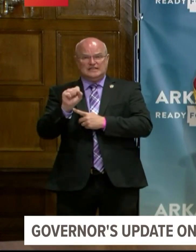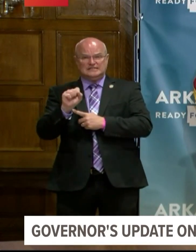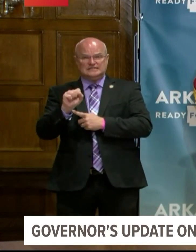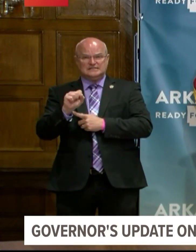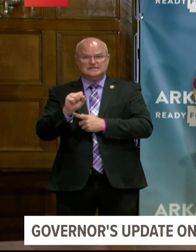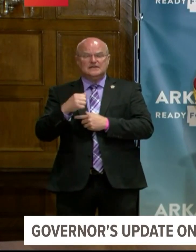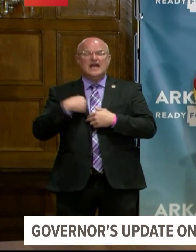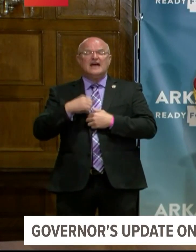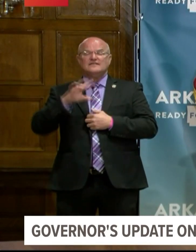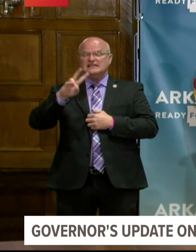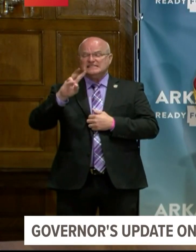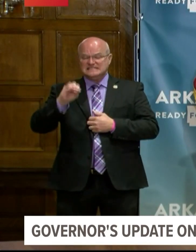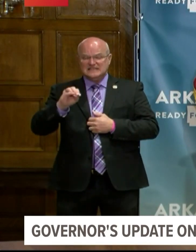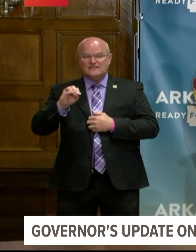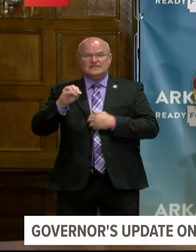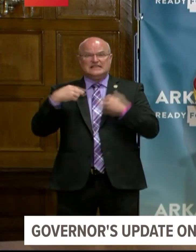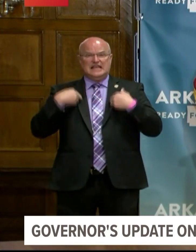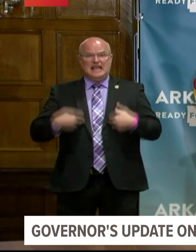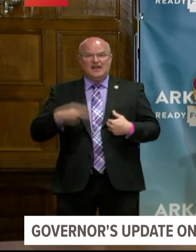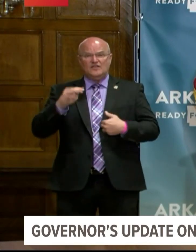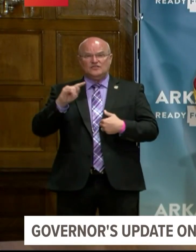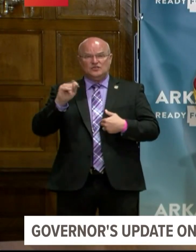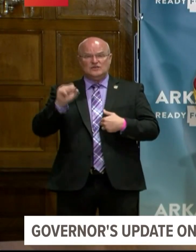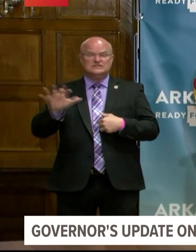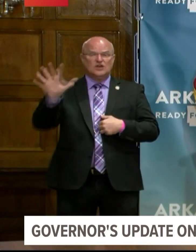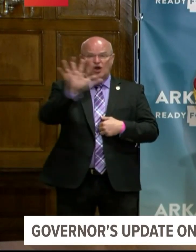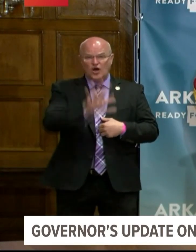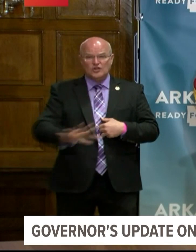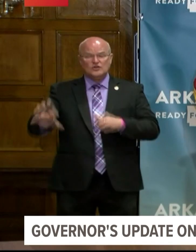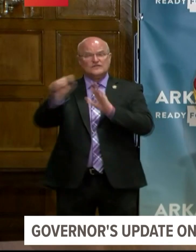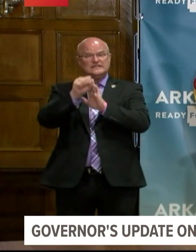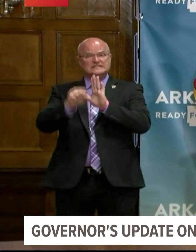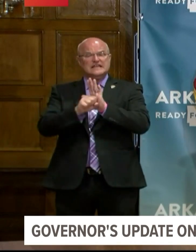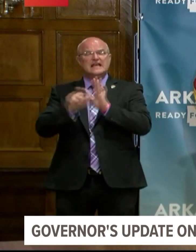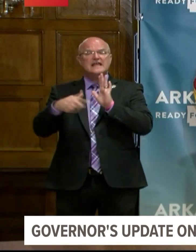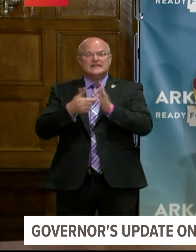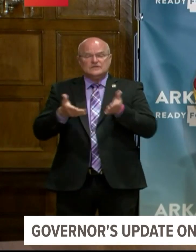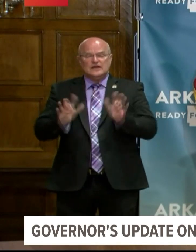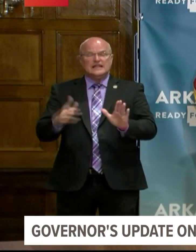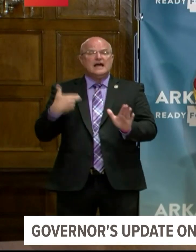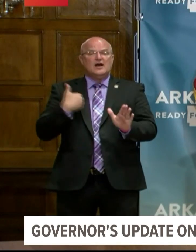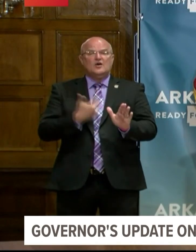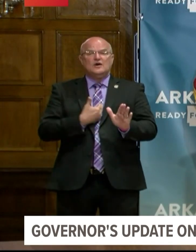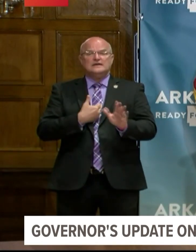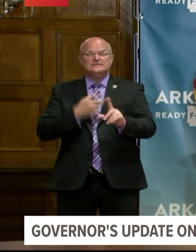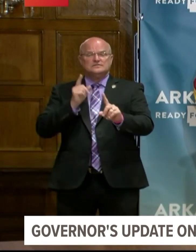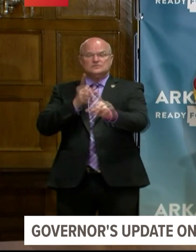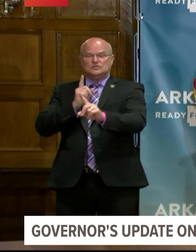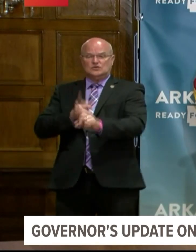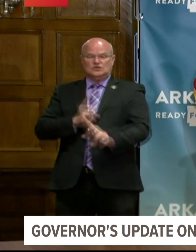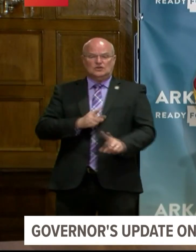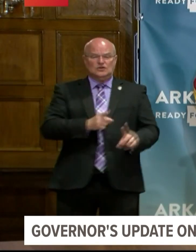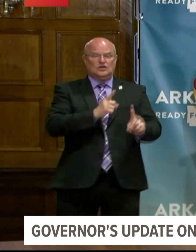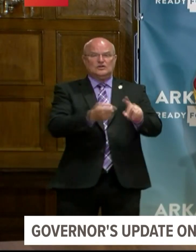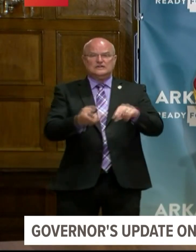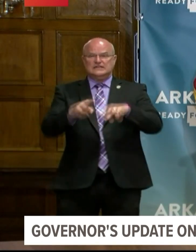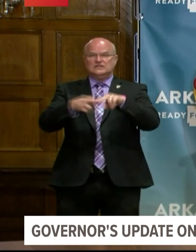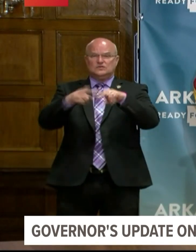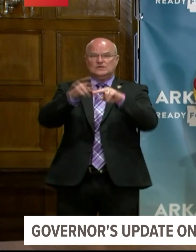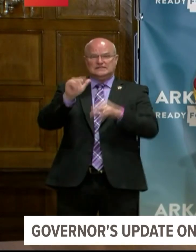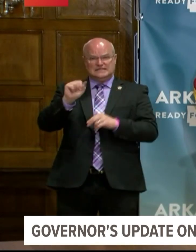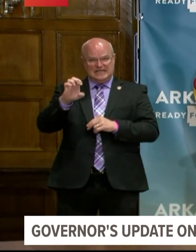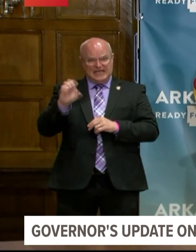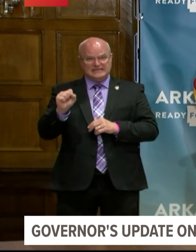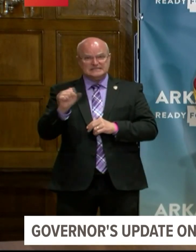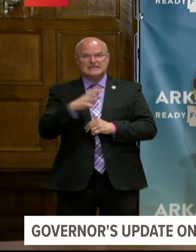have 70 active local health units across Arkansas, and this will allow us to target areas of increased